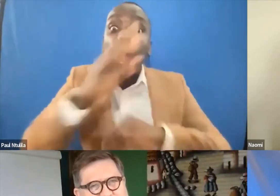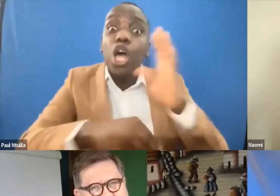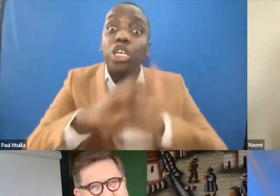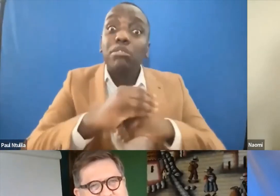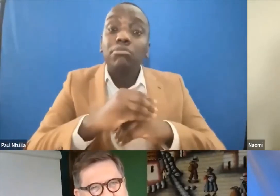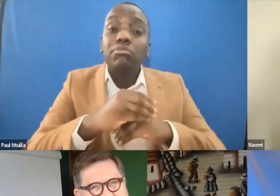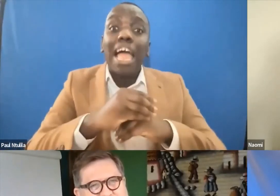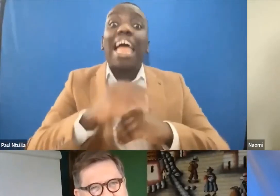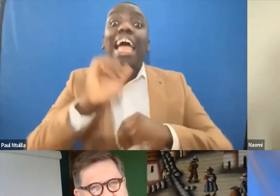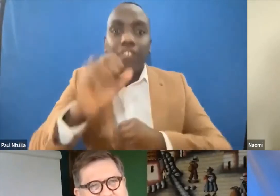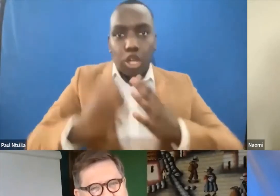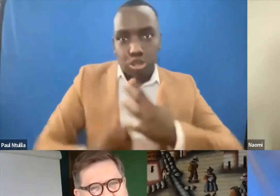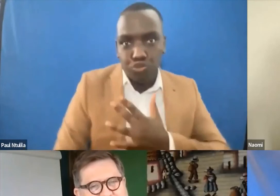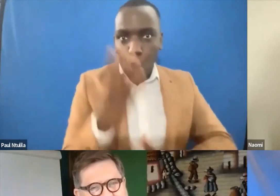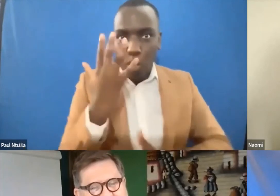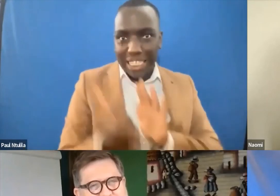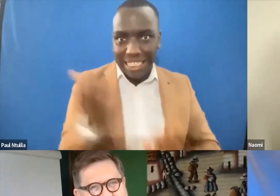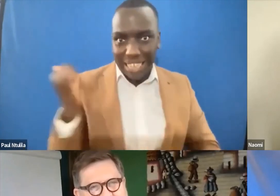generation.